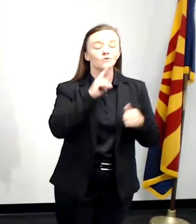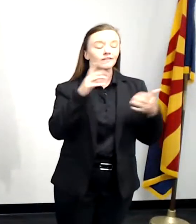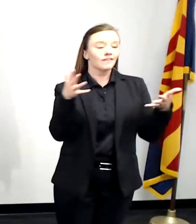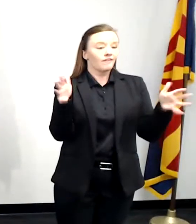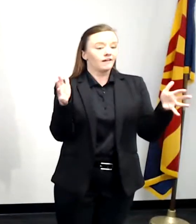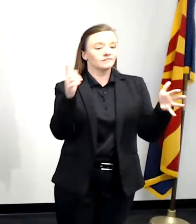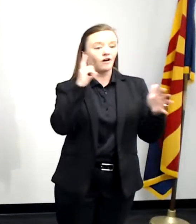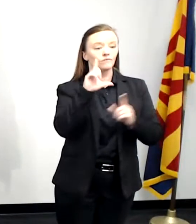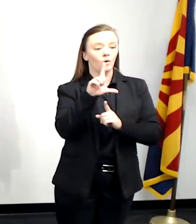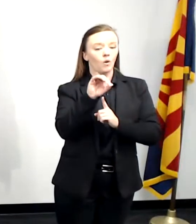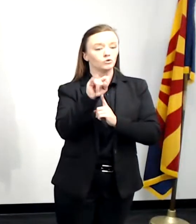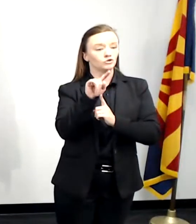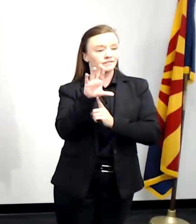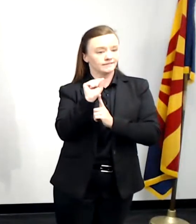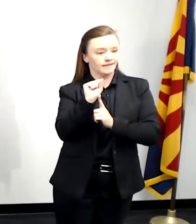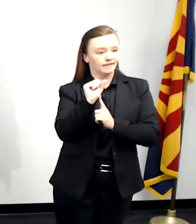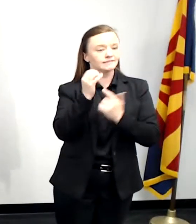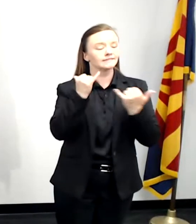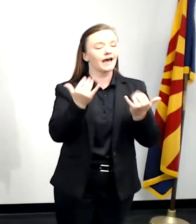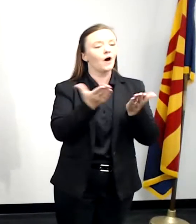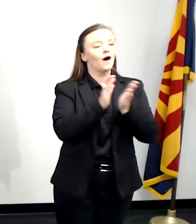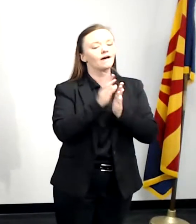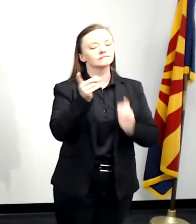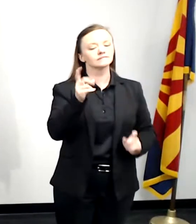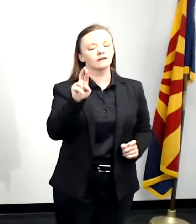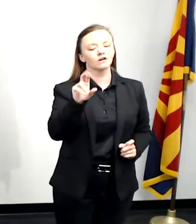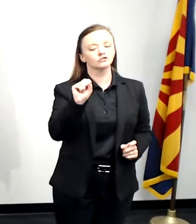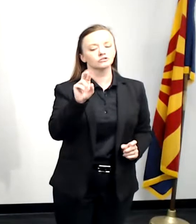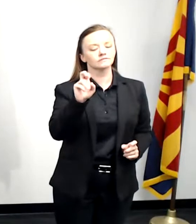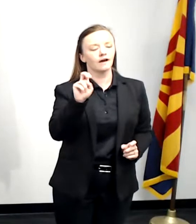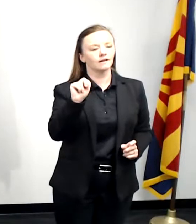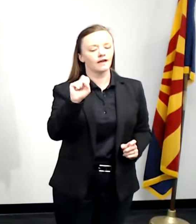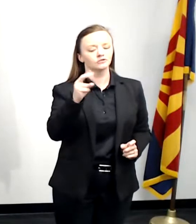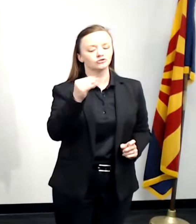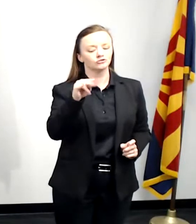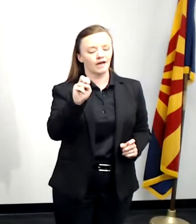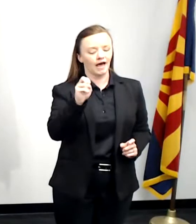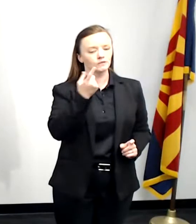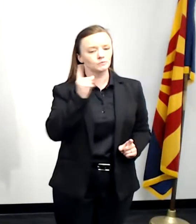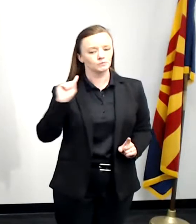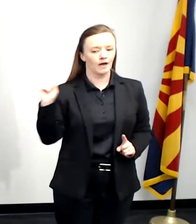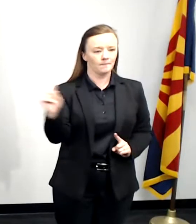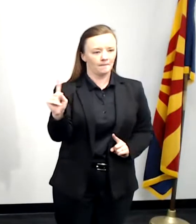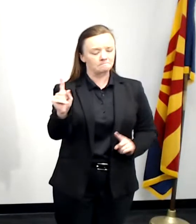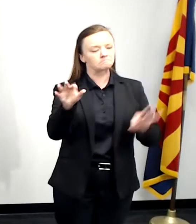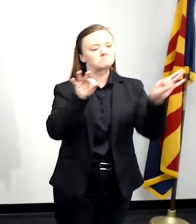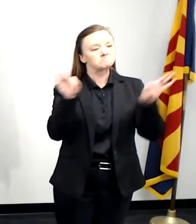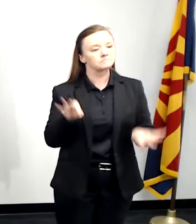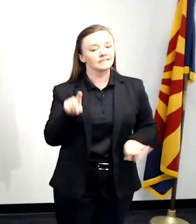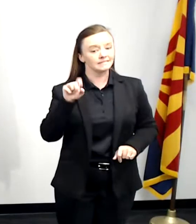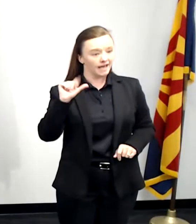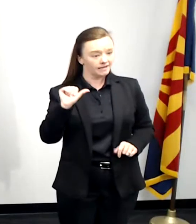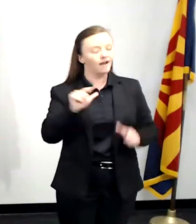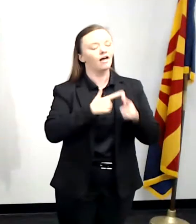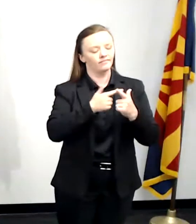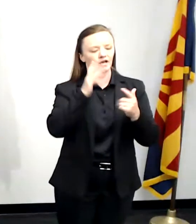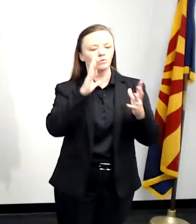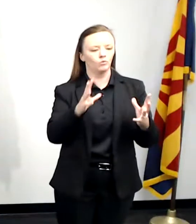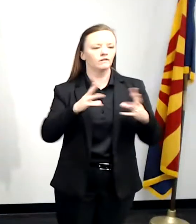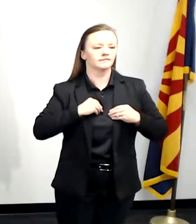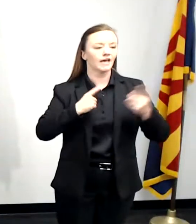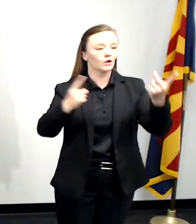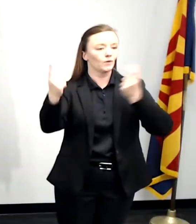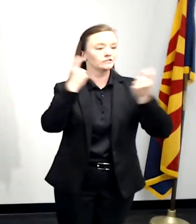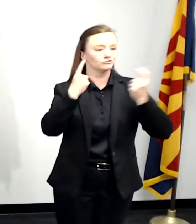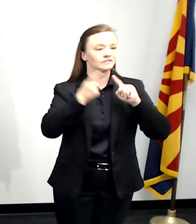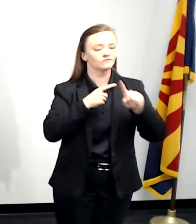logistics I have for you today. I'm going to ask Dr. Sunenshine to come up and talk a little bit about the data we're seeing, and then we'll take some questions from members of the media